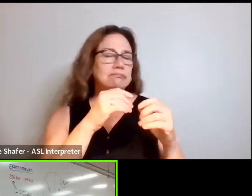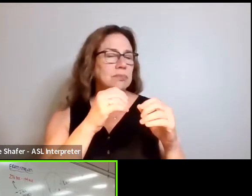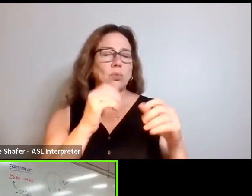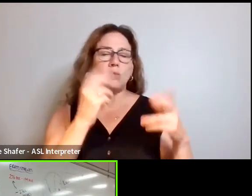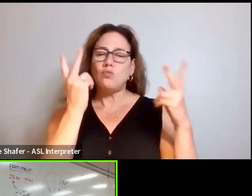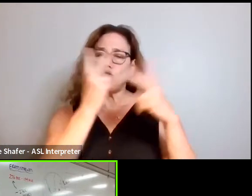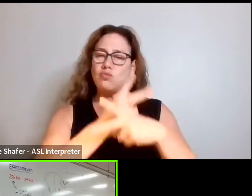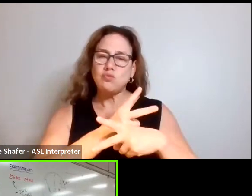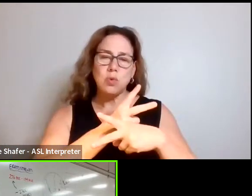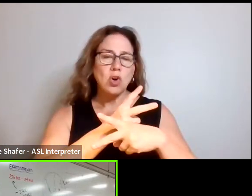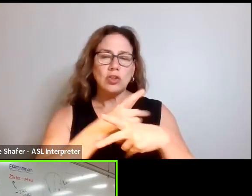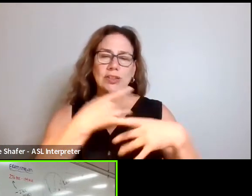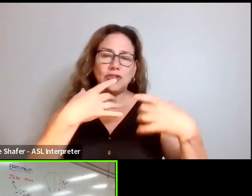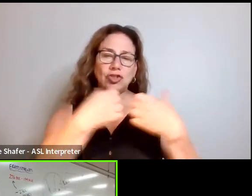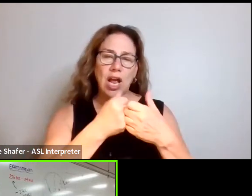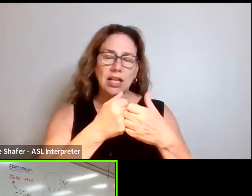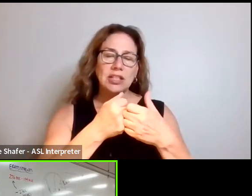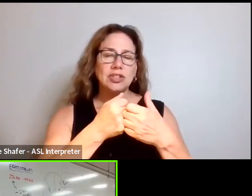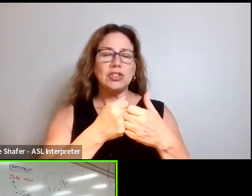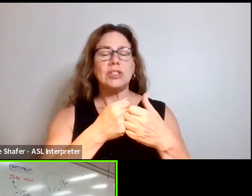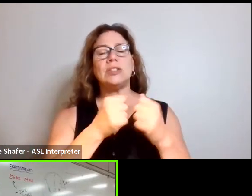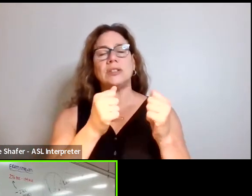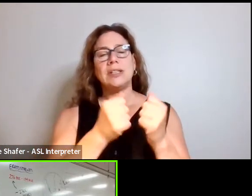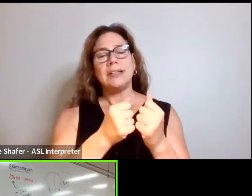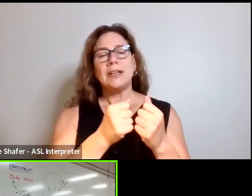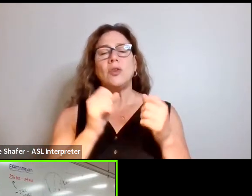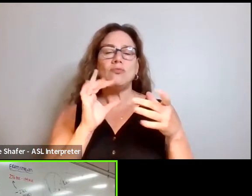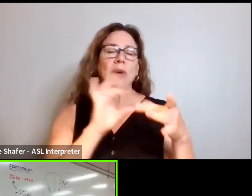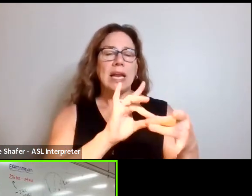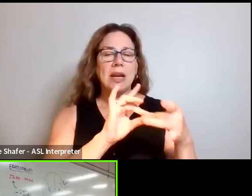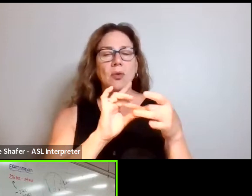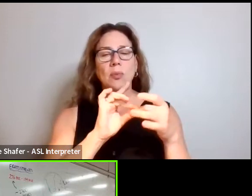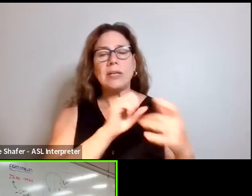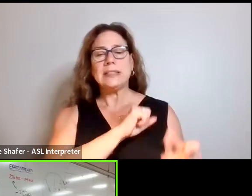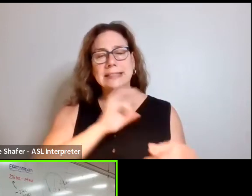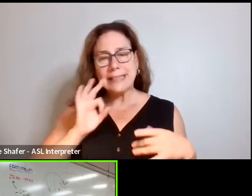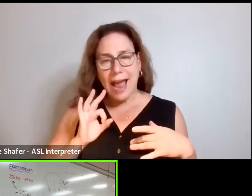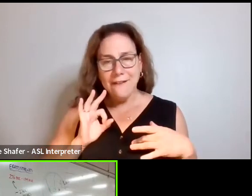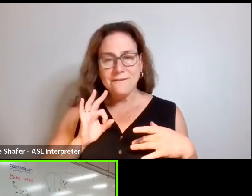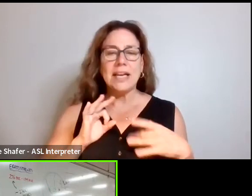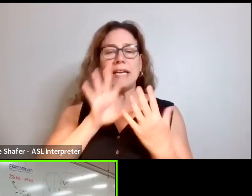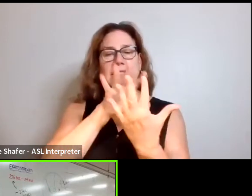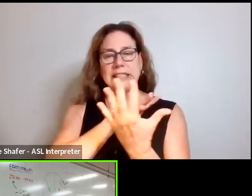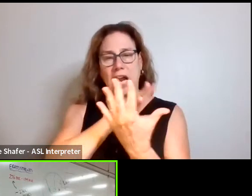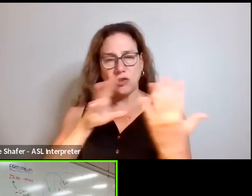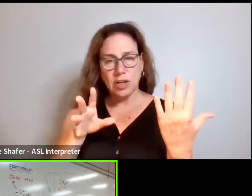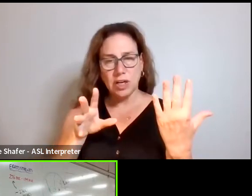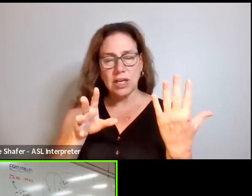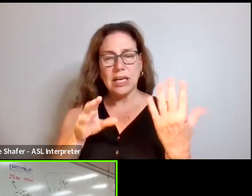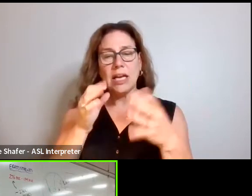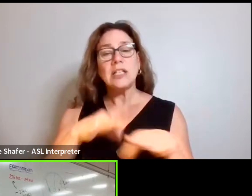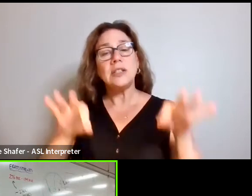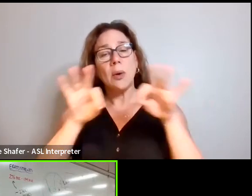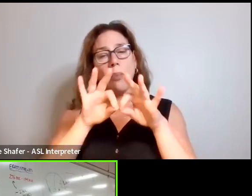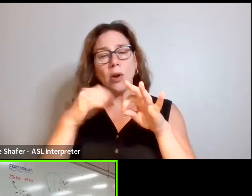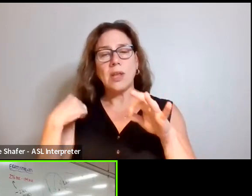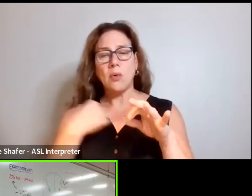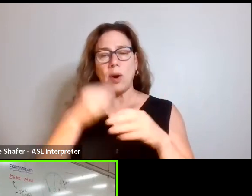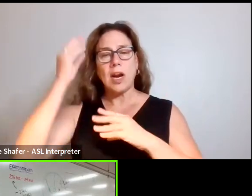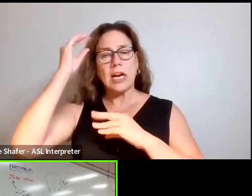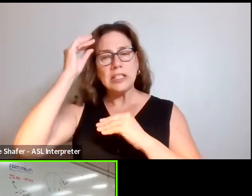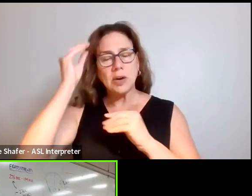and scheduling. It's important that we consider all options and all aspects